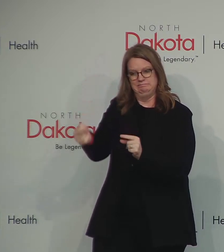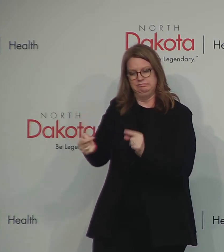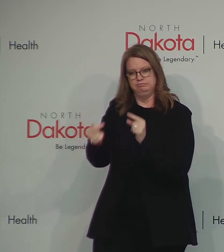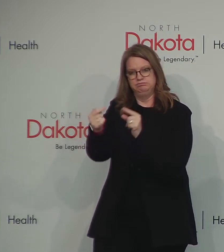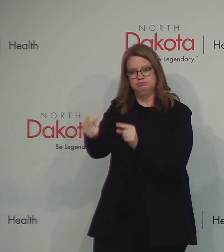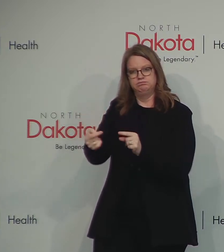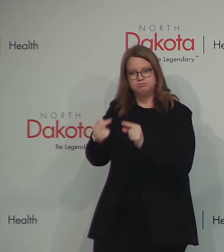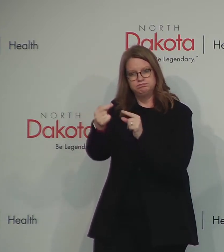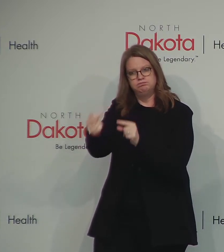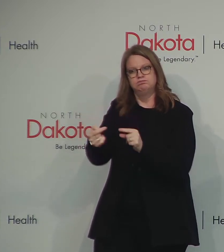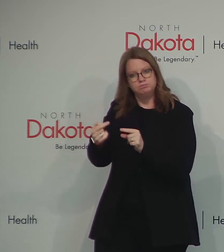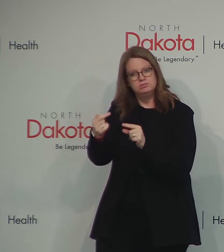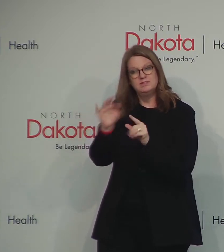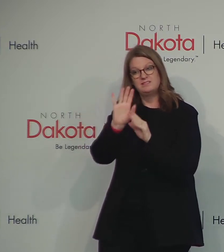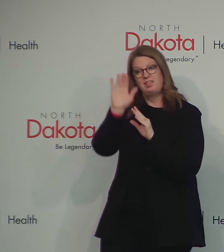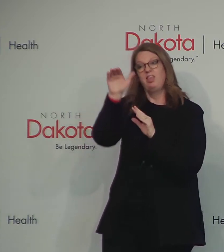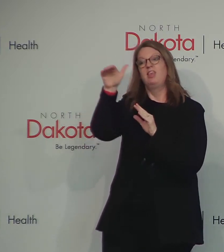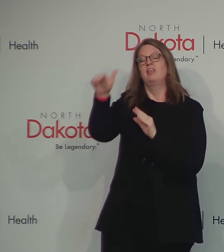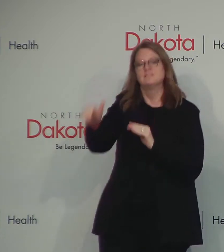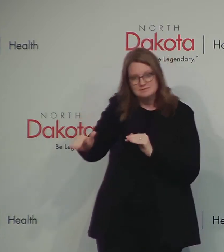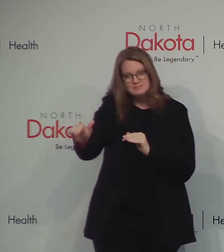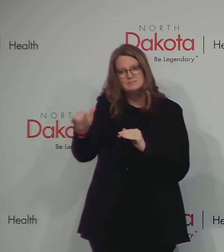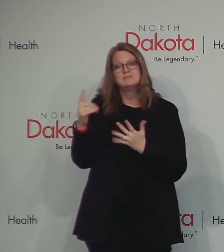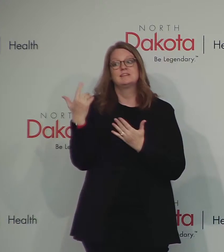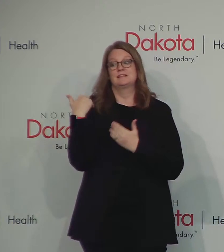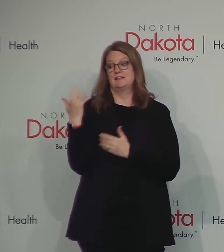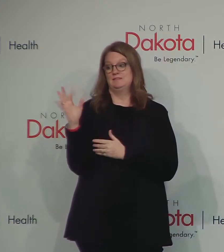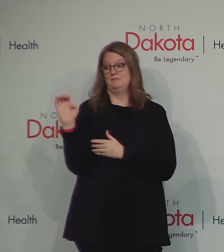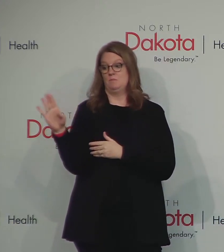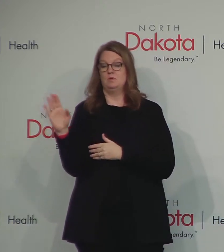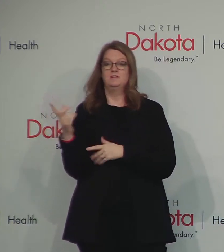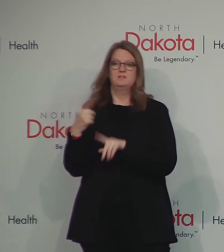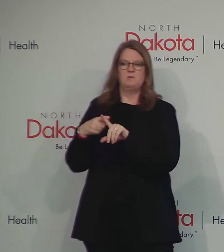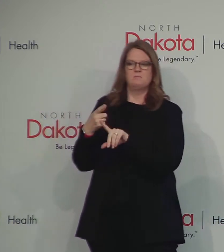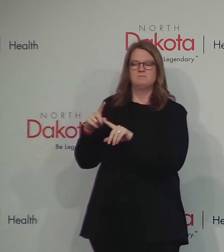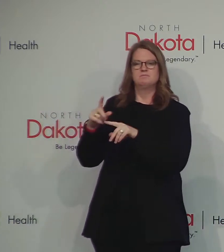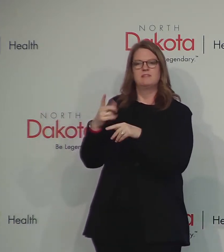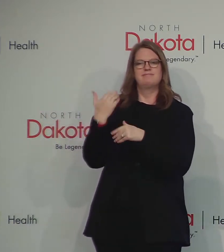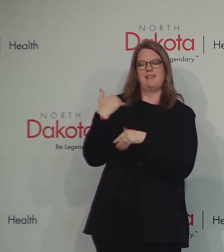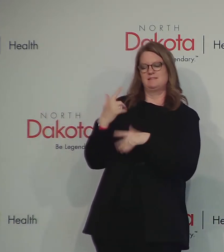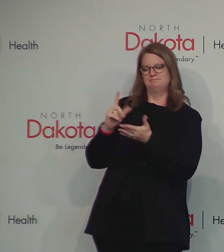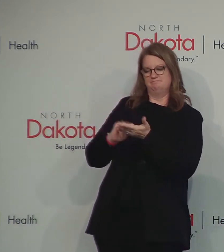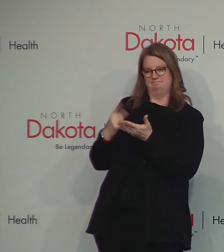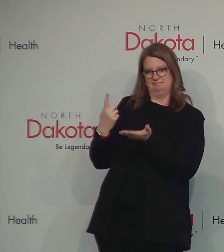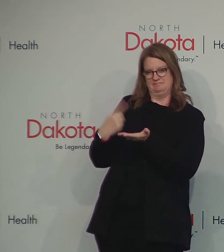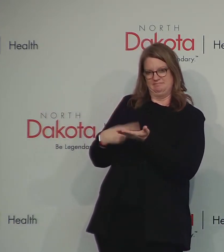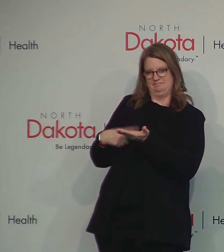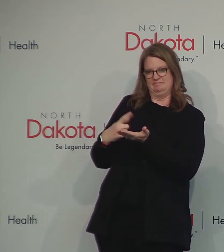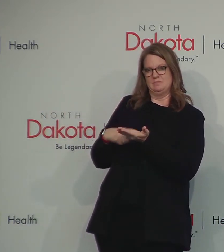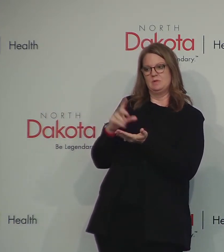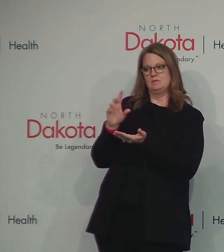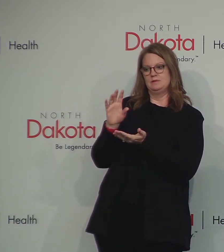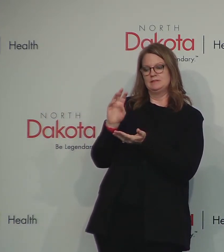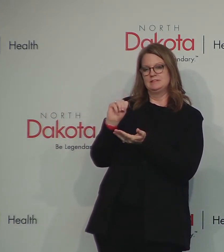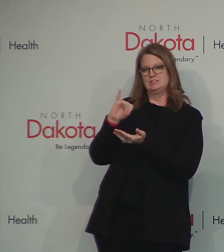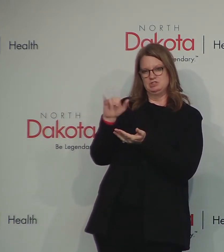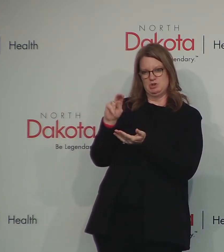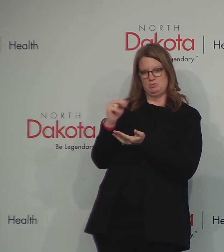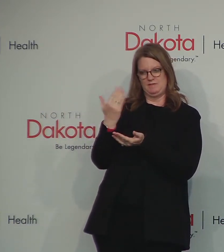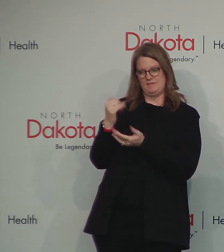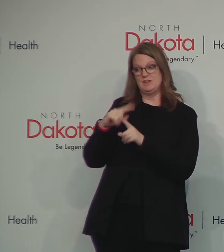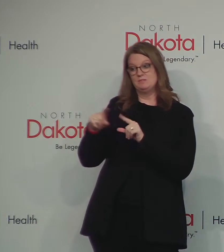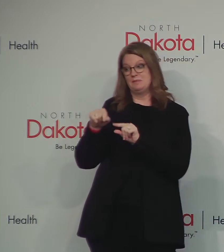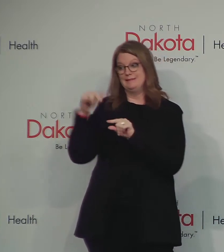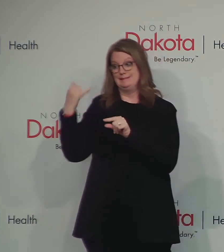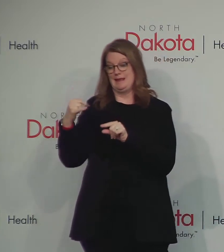and now here we are in February. Our last prep briefing was on January 15th, but we're optimistic that while we don't know exactly when